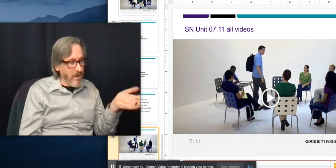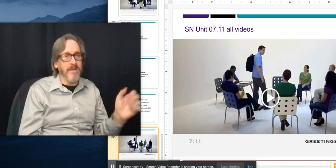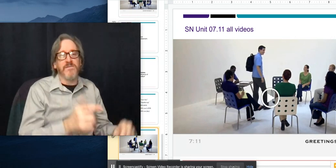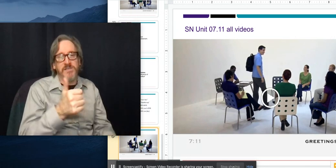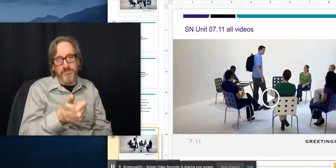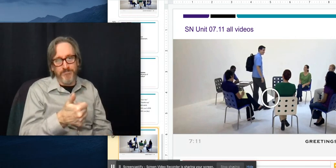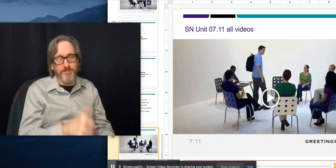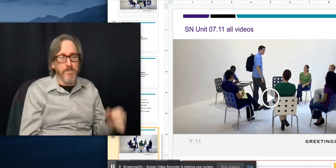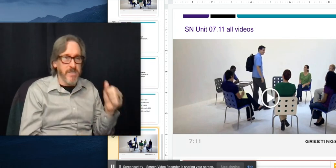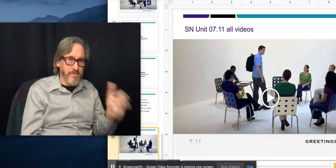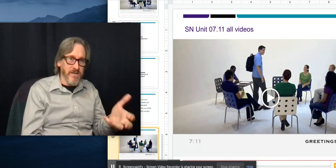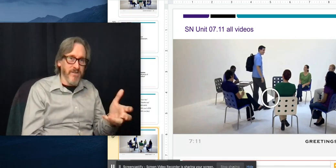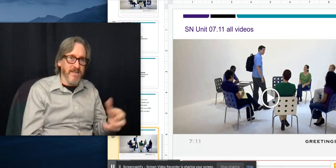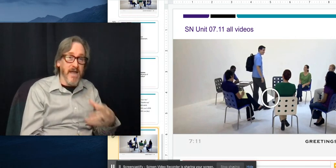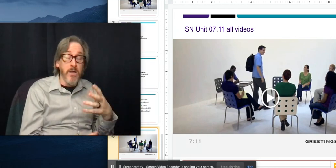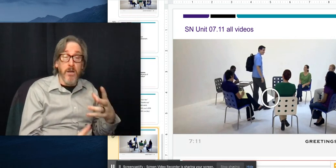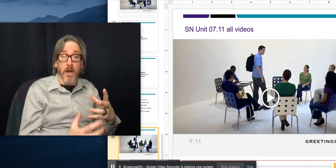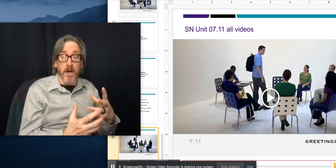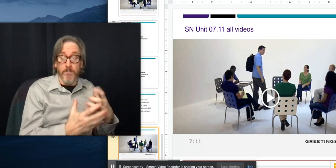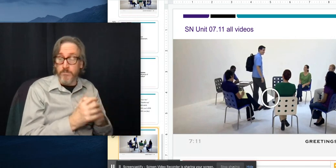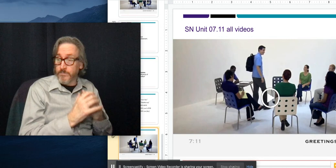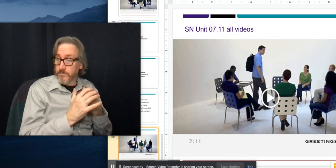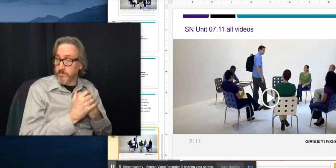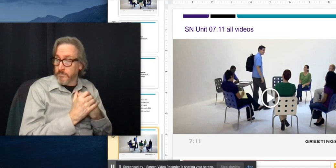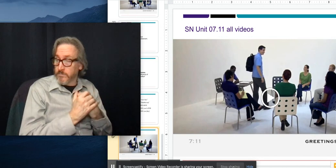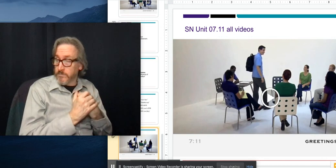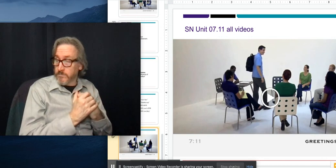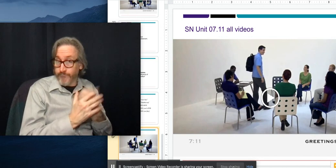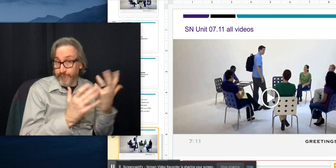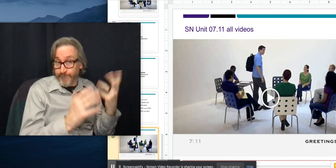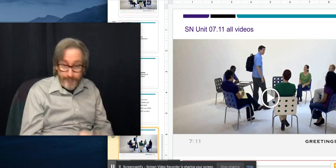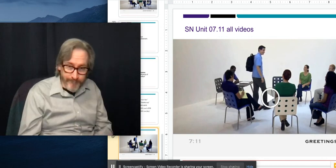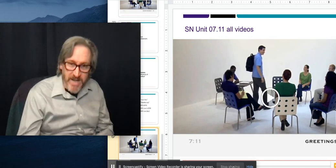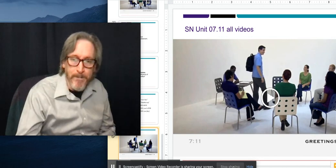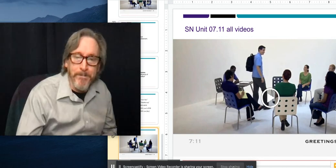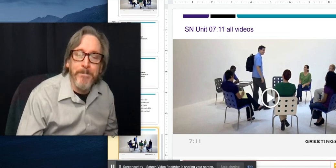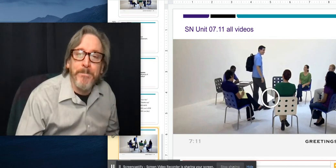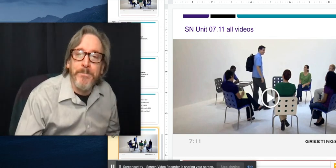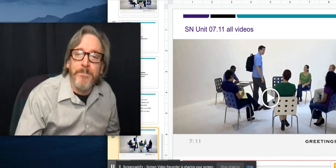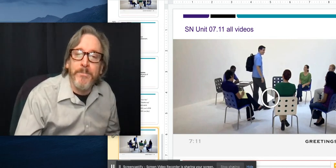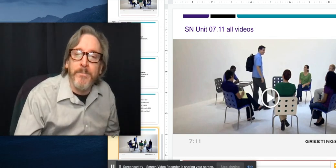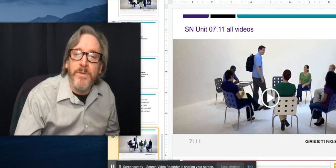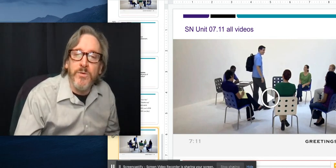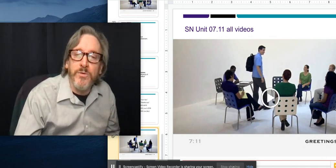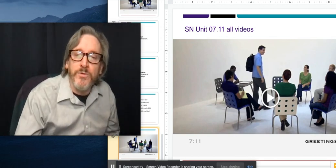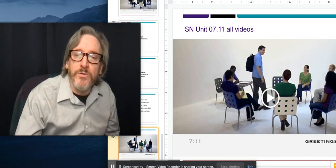waves, thumbs up, stuff like that. Yeah.